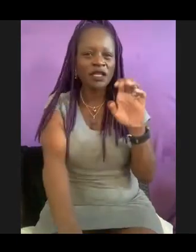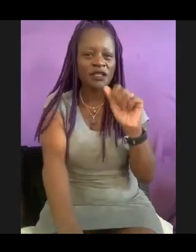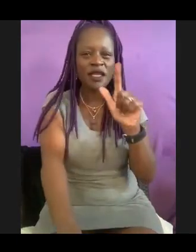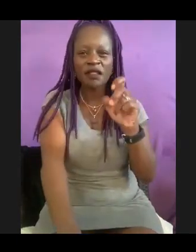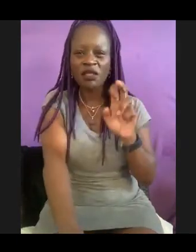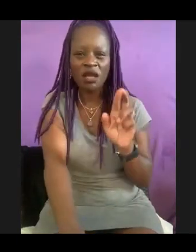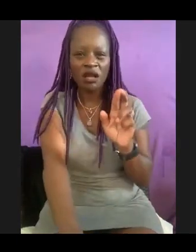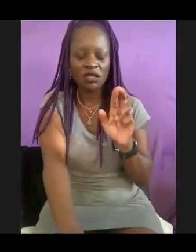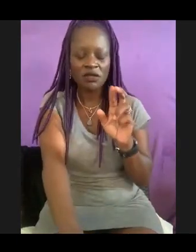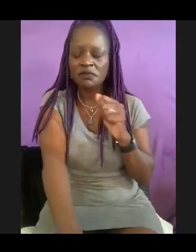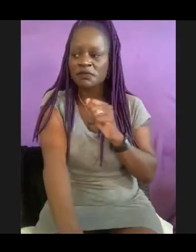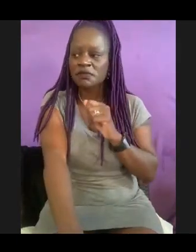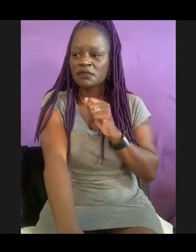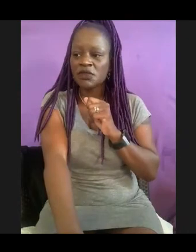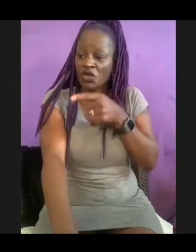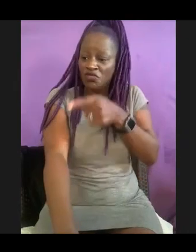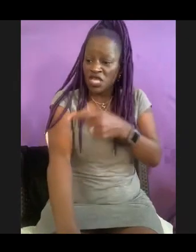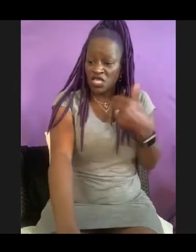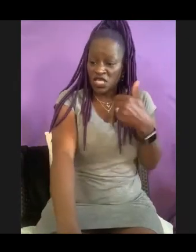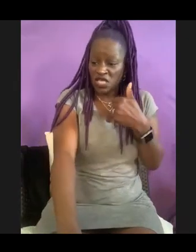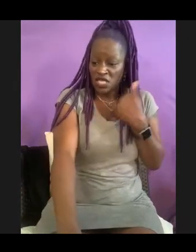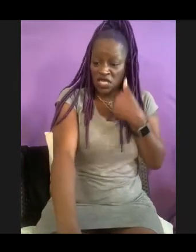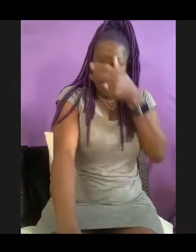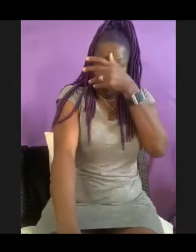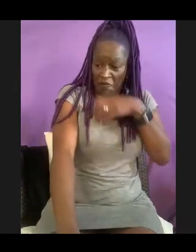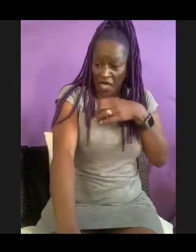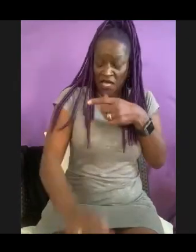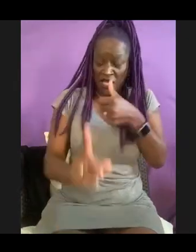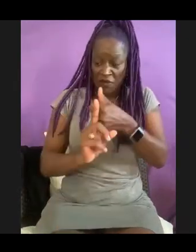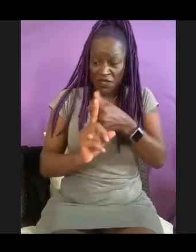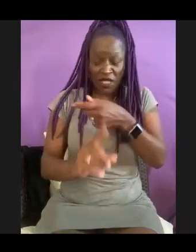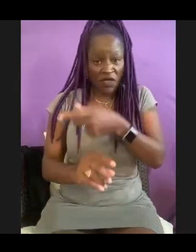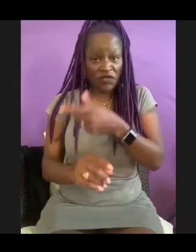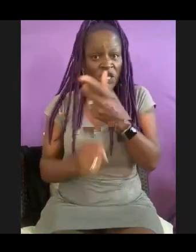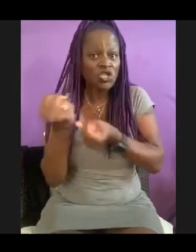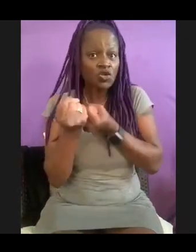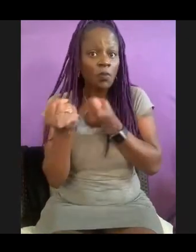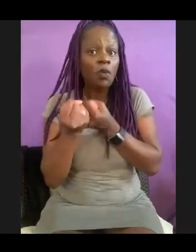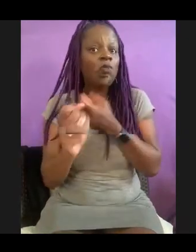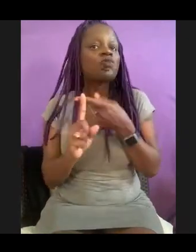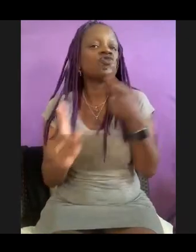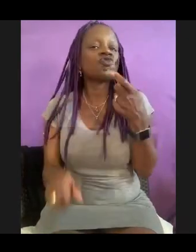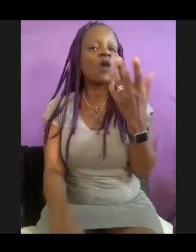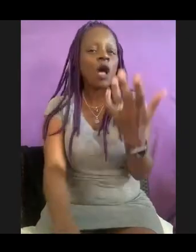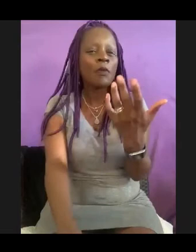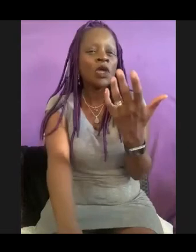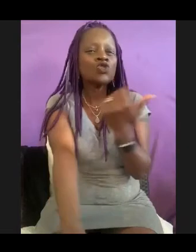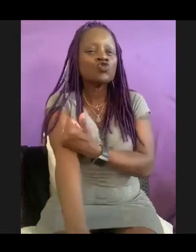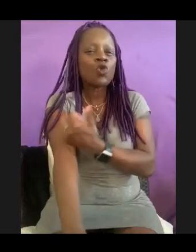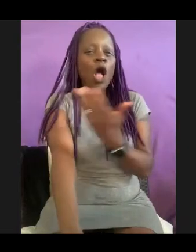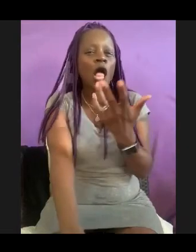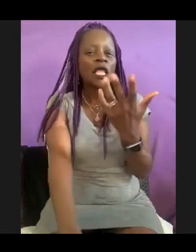this young man's support was from drug dealers and not provider agency.